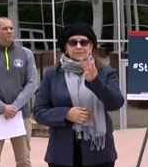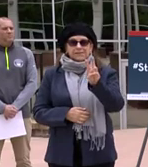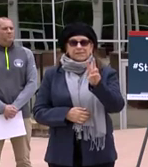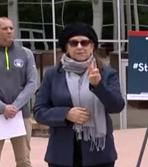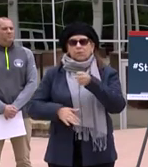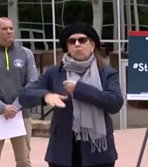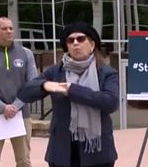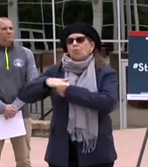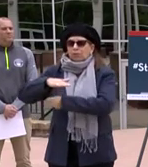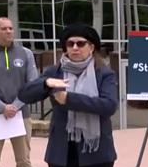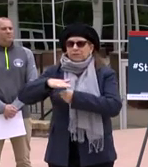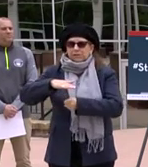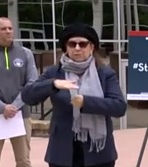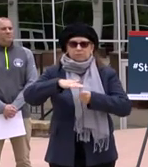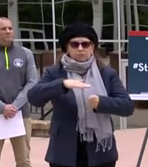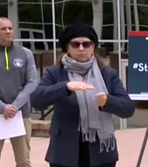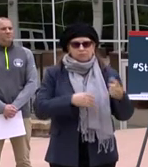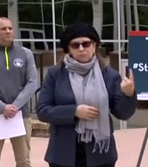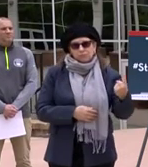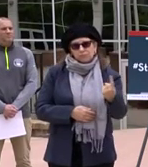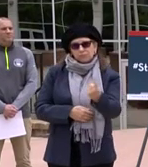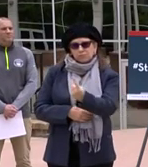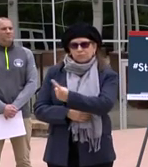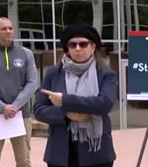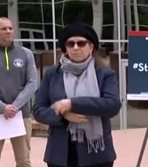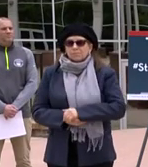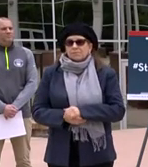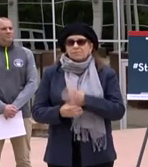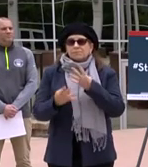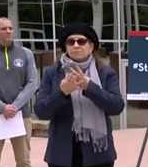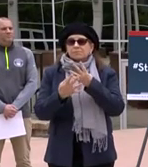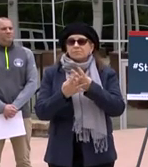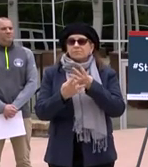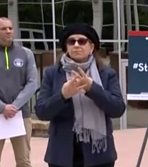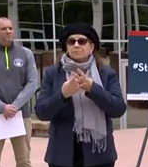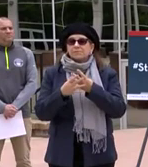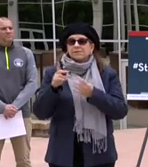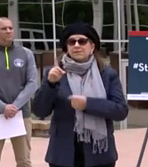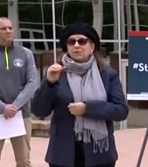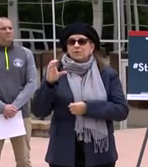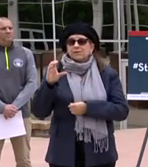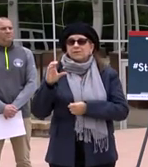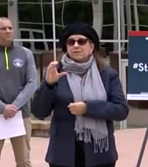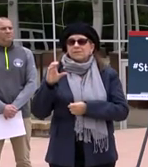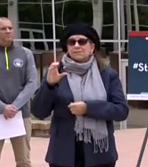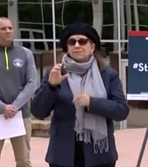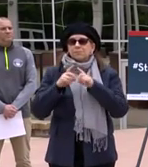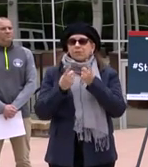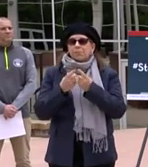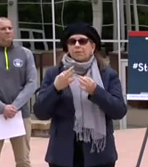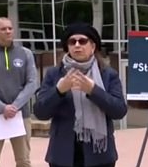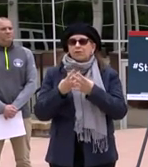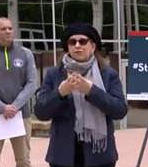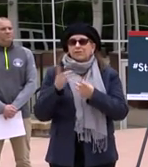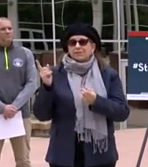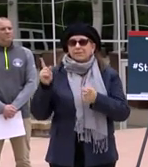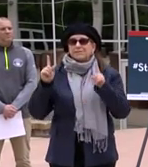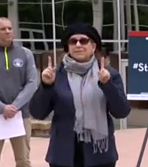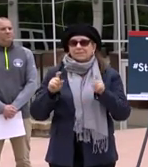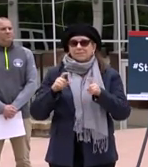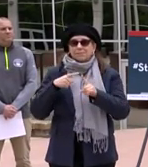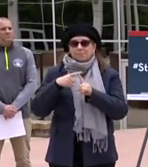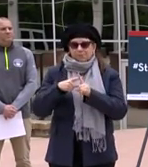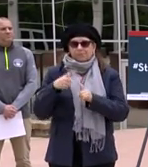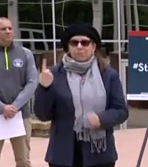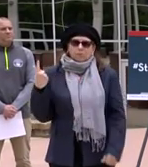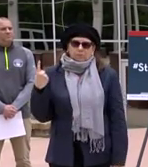or positive tests. For the Department of Corrections staffing, there's 1 individual who's tested positive, and there's 103 individuals who